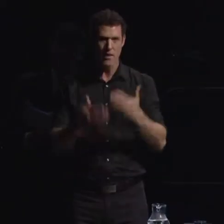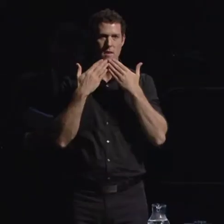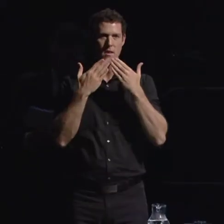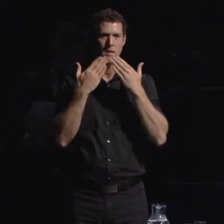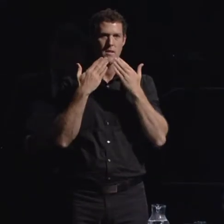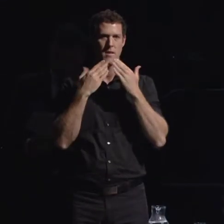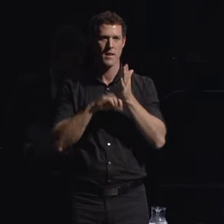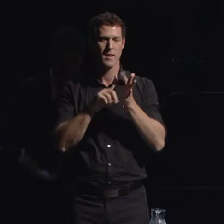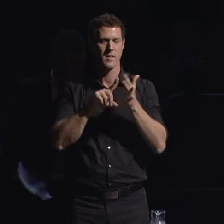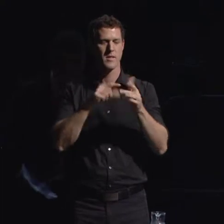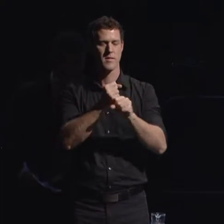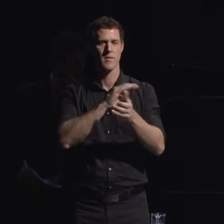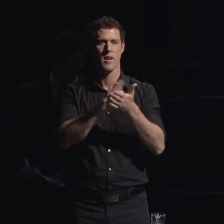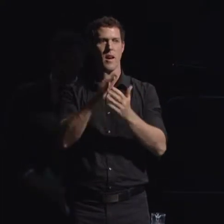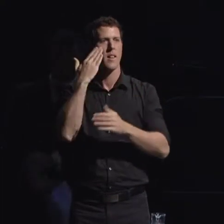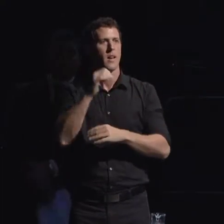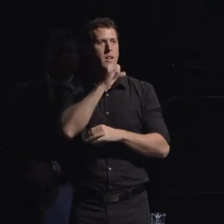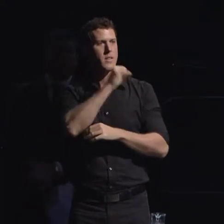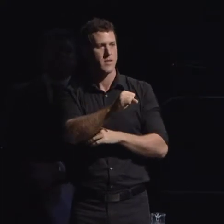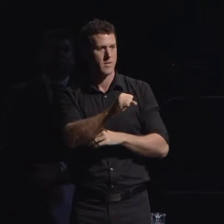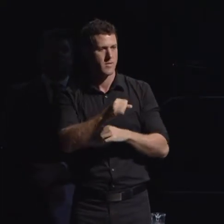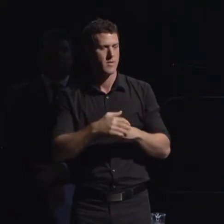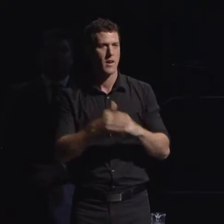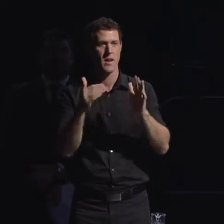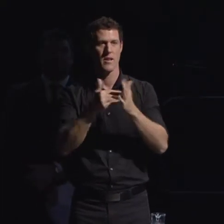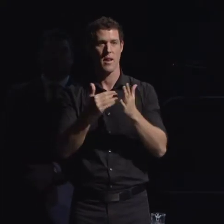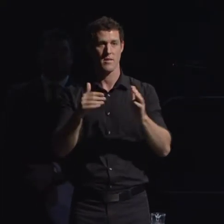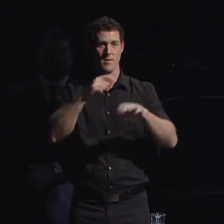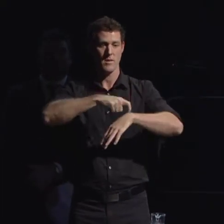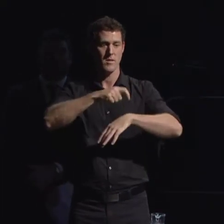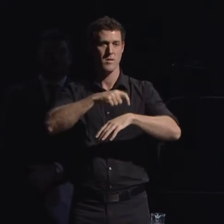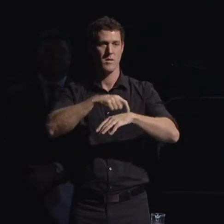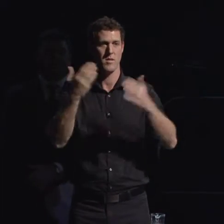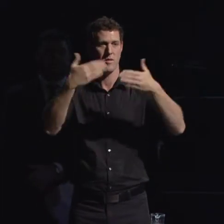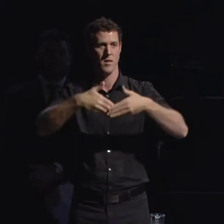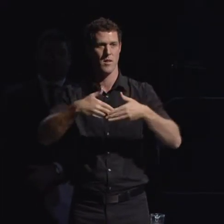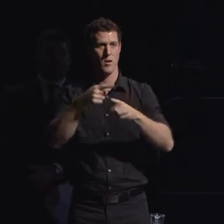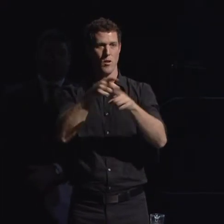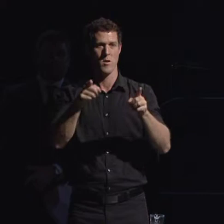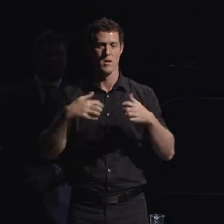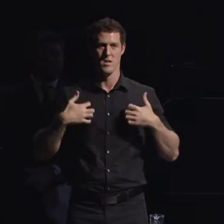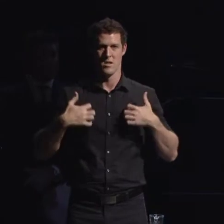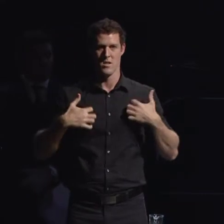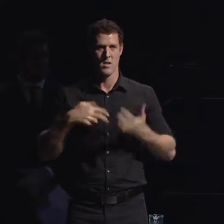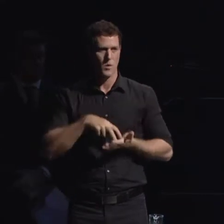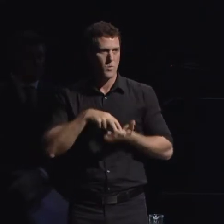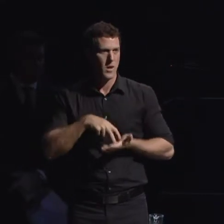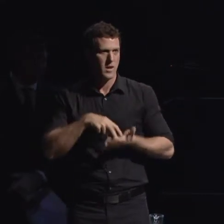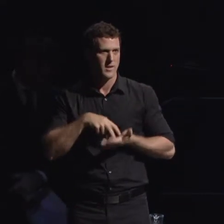Thank you, Lee. Ladies and gentlemen, we now come to the part of the evening that you've all been waiting for.